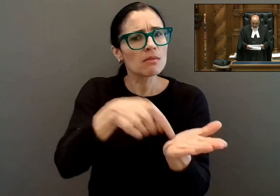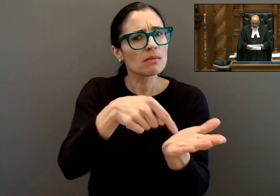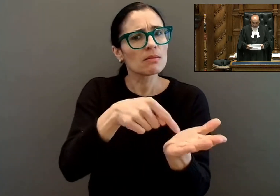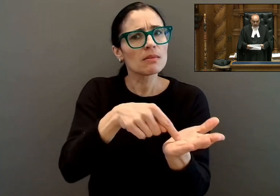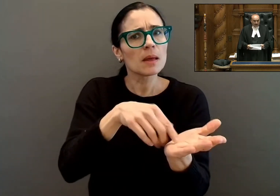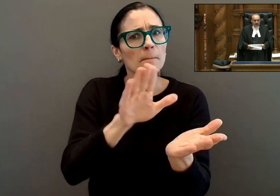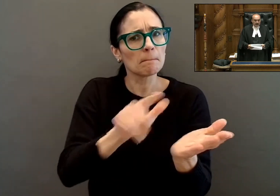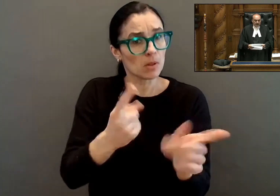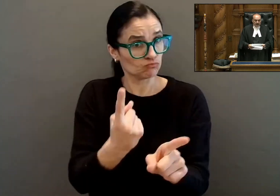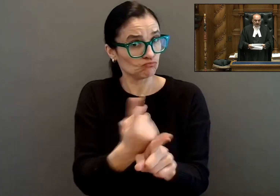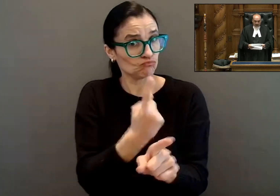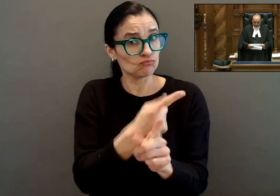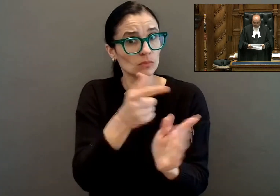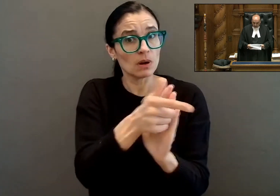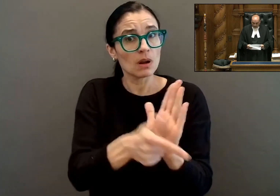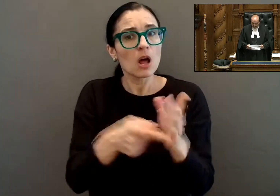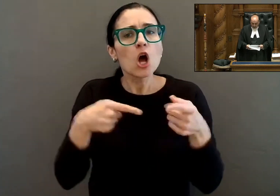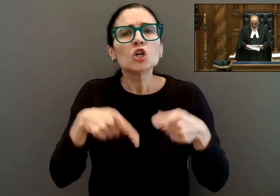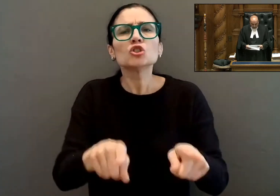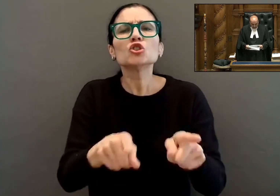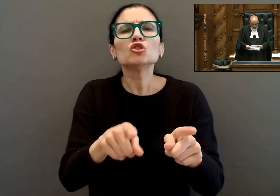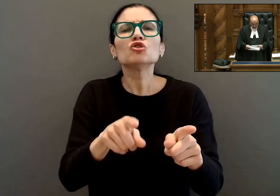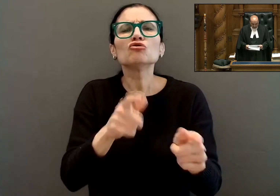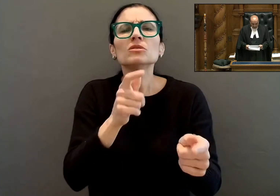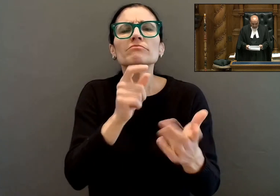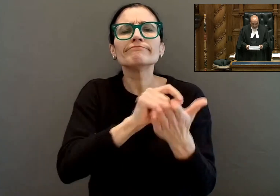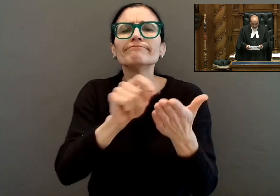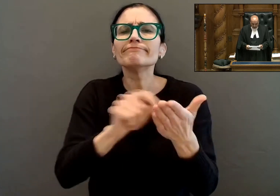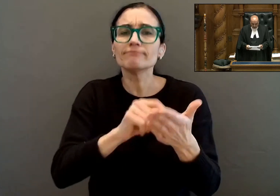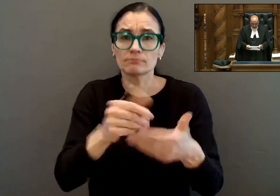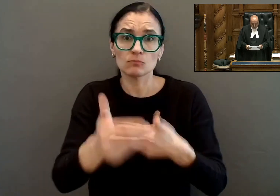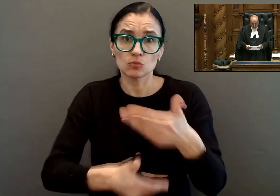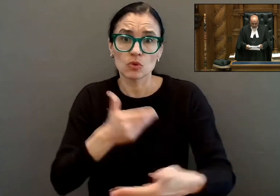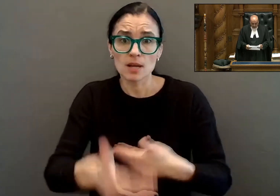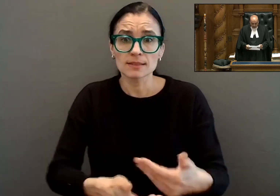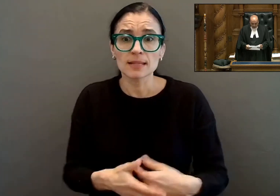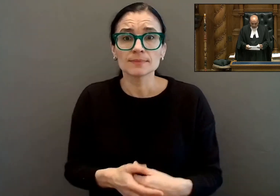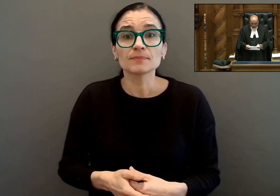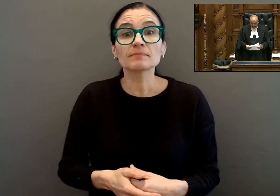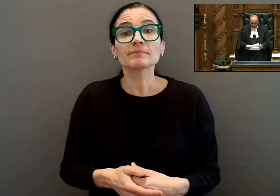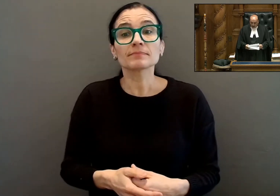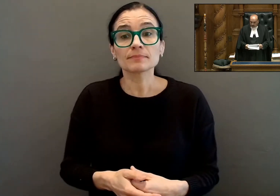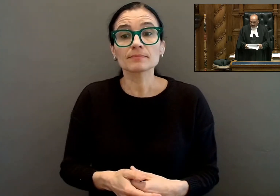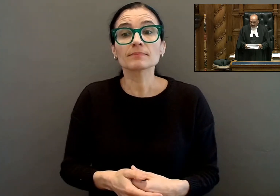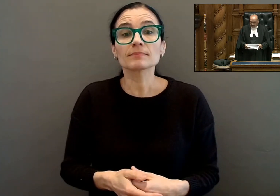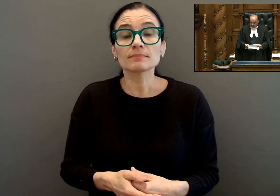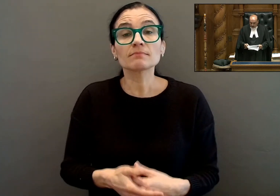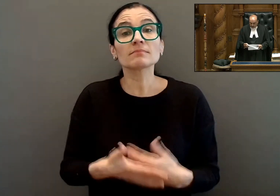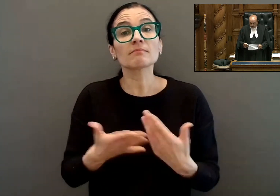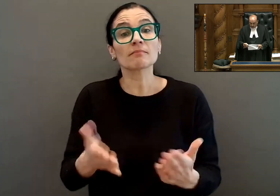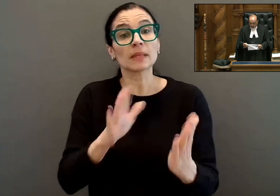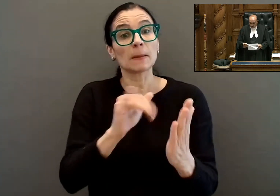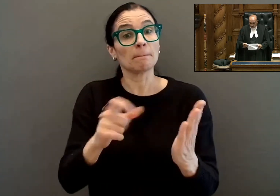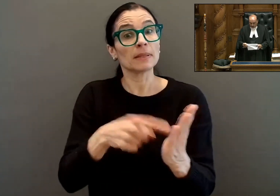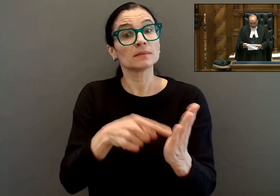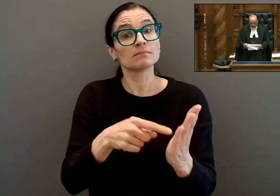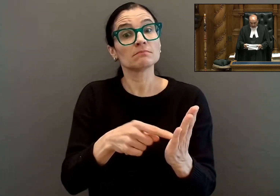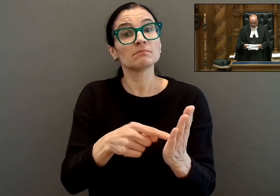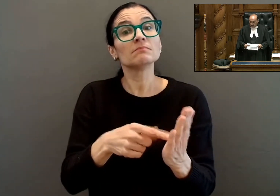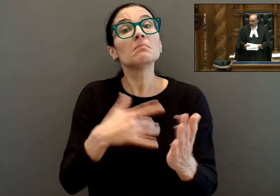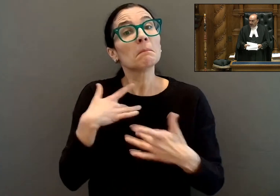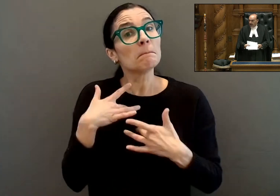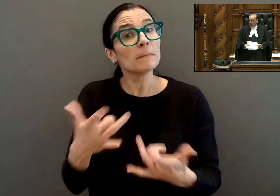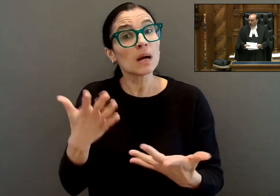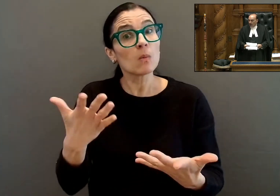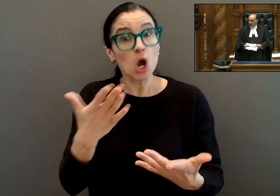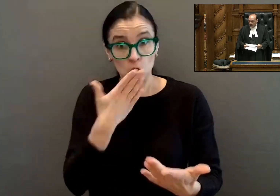process. Generally, bills that are introduced in good form are printed within 2 or 3